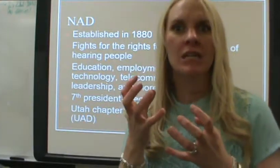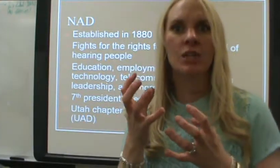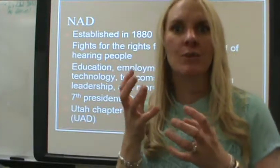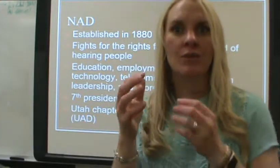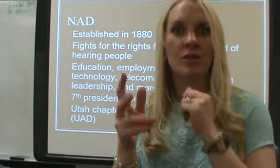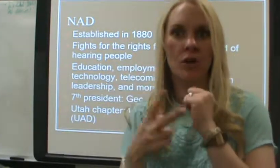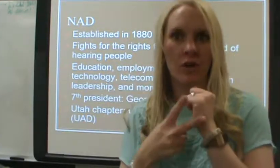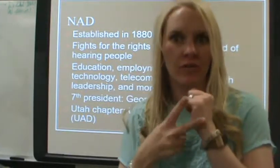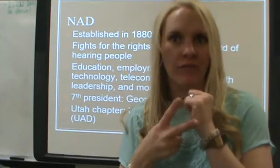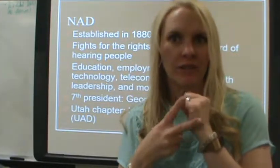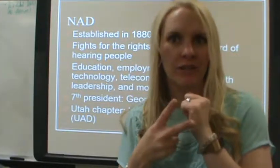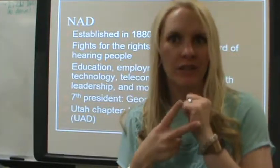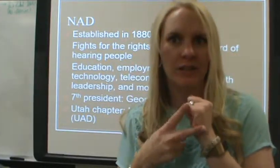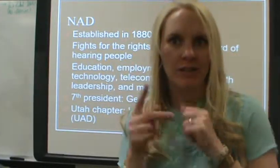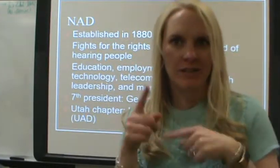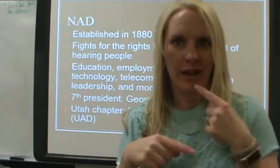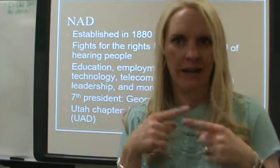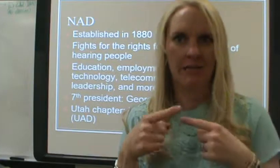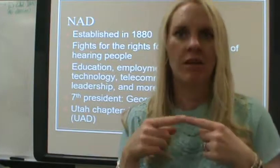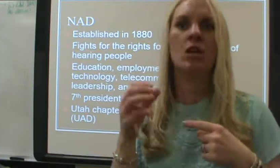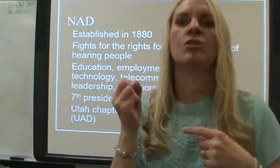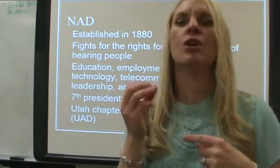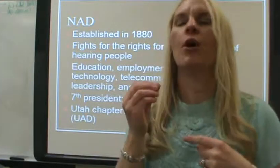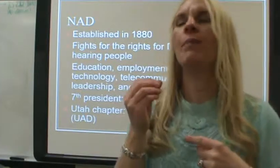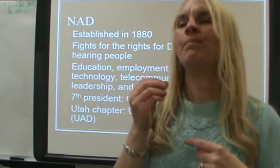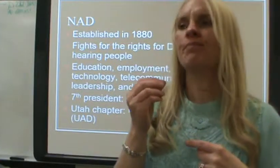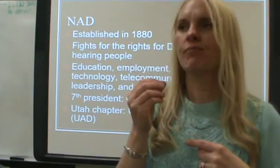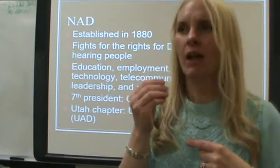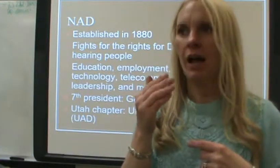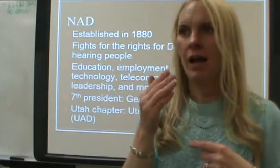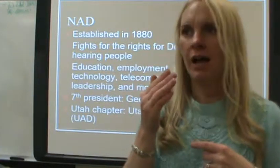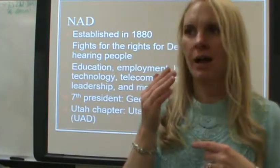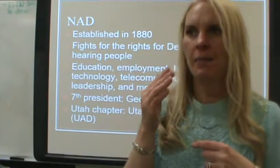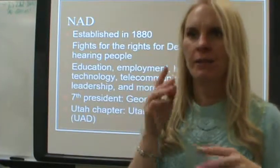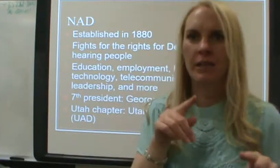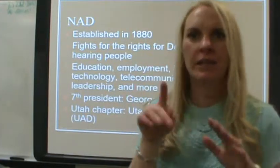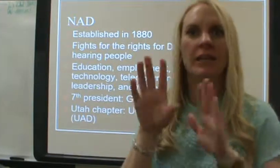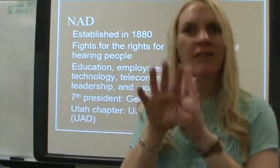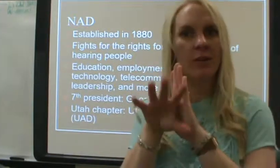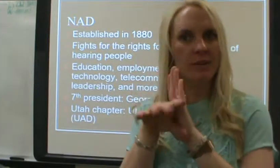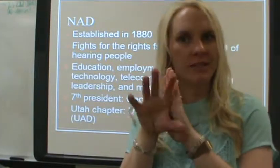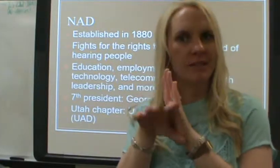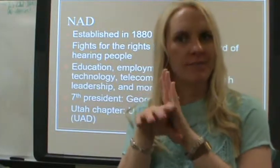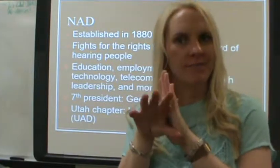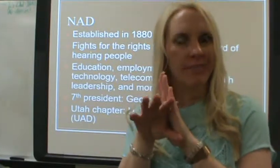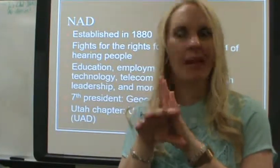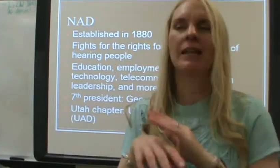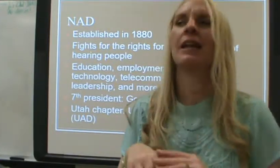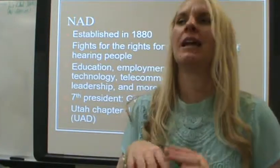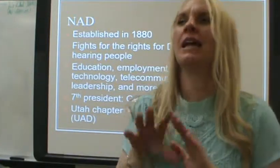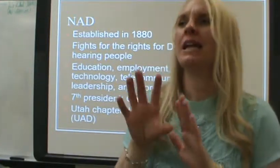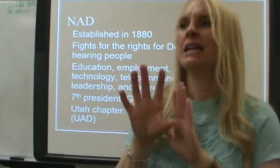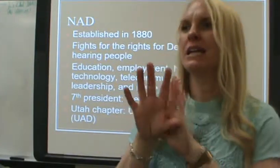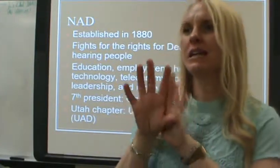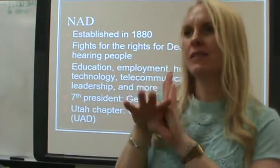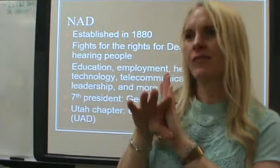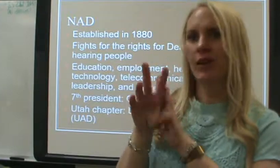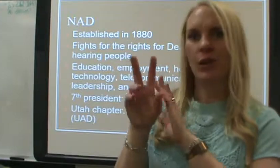to preserve sign. So he filmed it, right? He